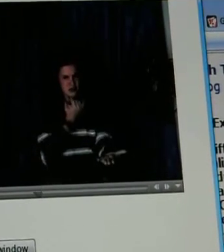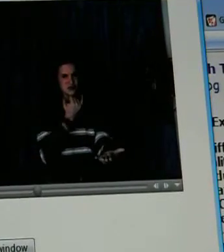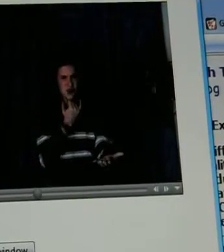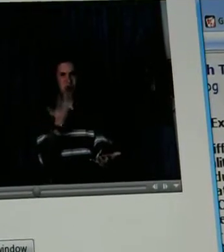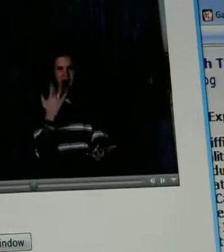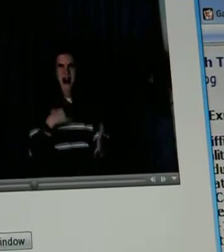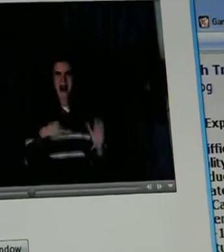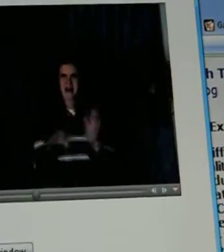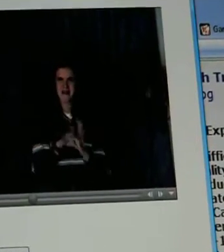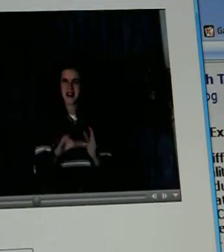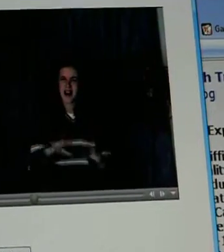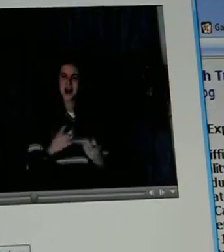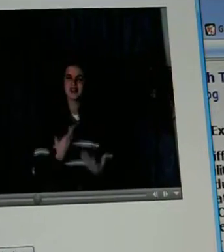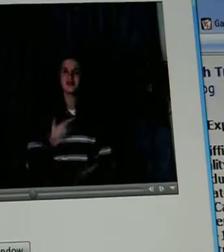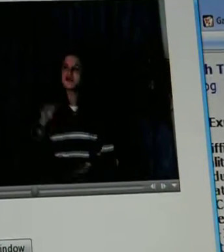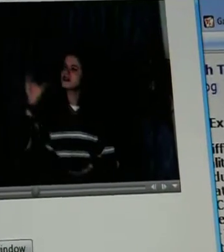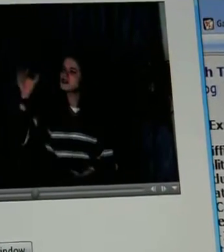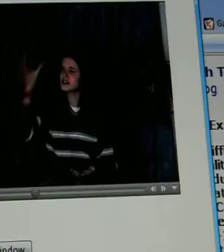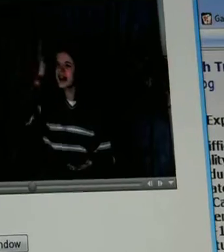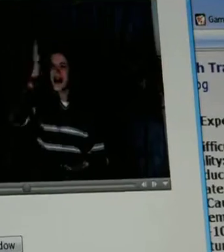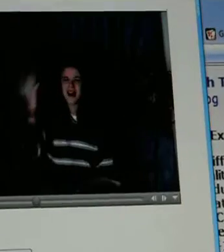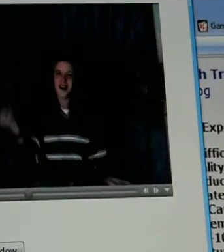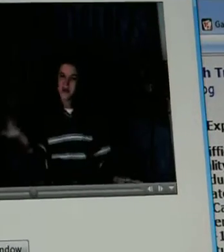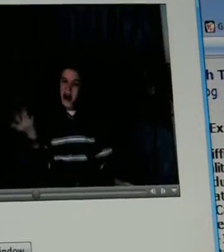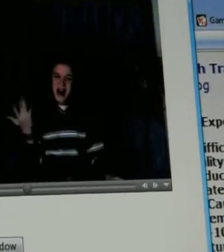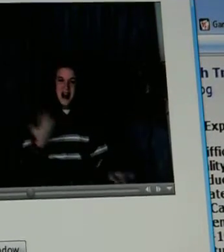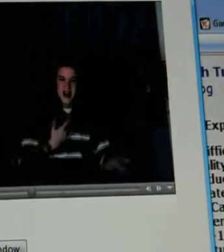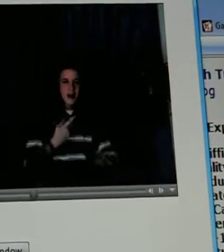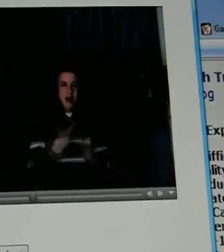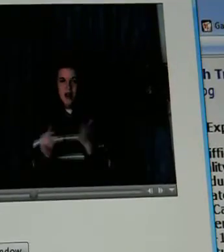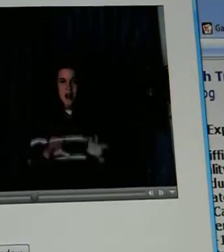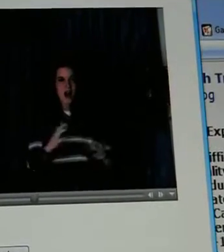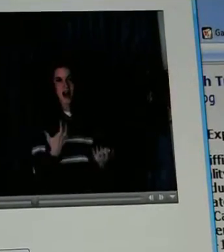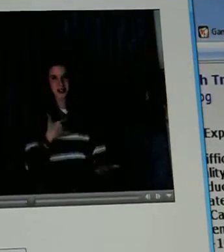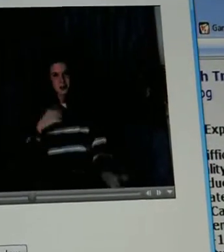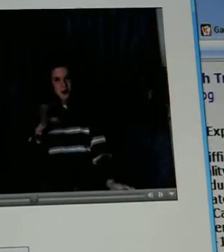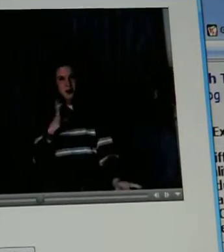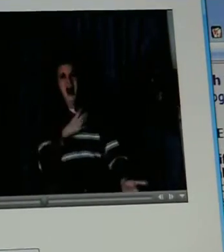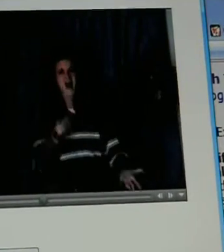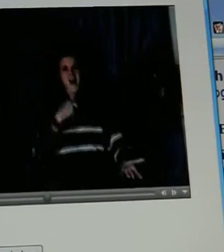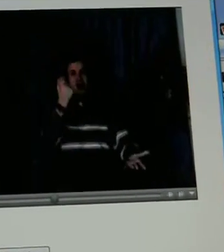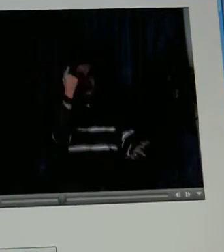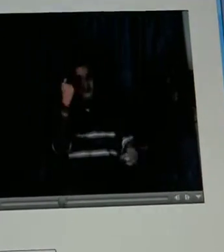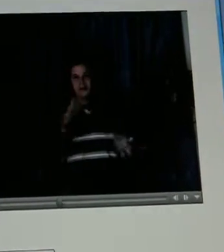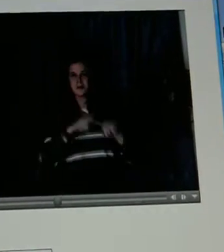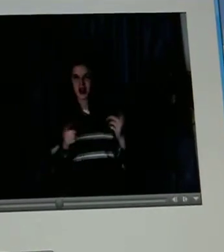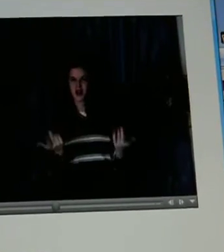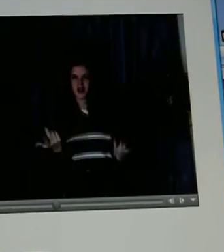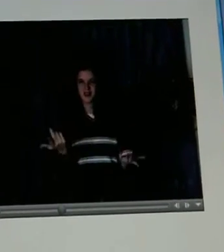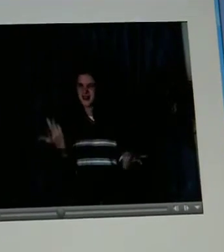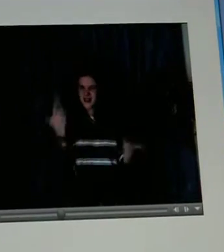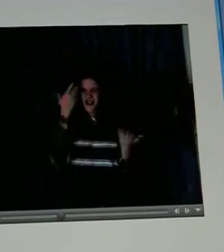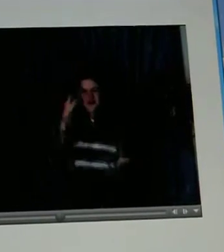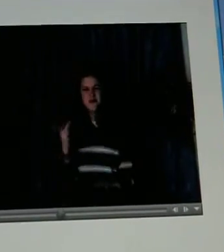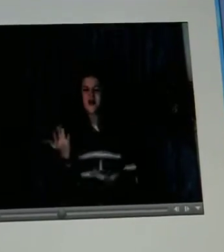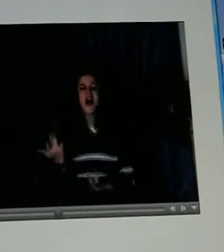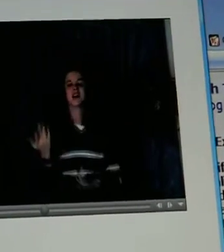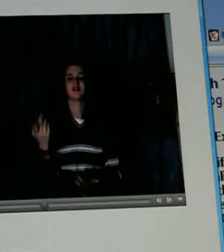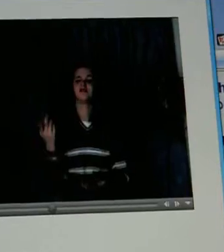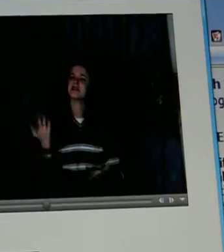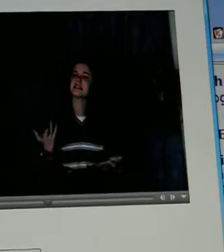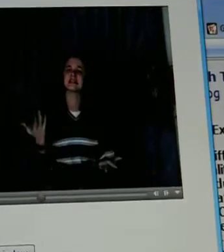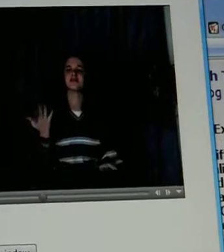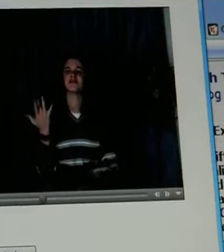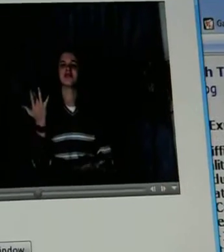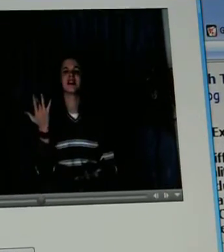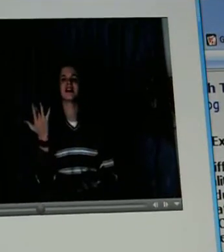my teacher, I would get my grades back, and they were all F's. I was failing the class. And I didn't understand what was going on because I could understand the